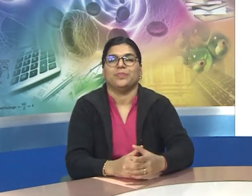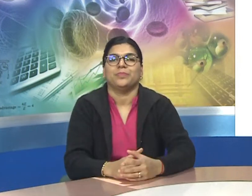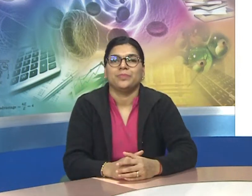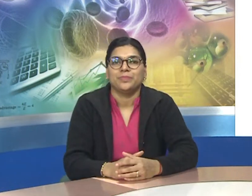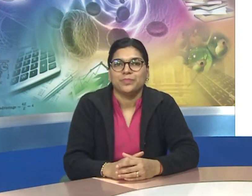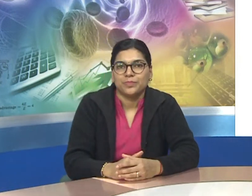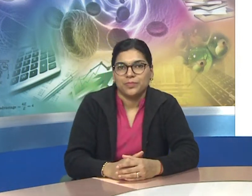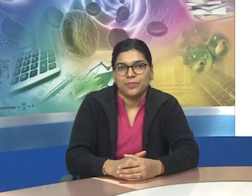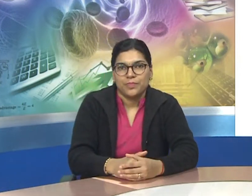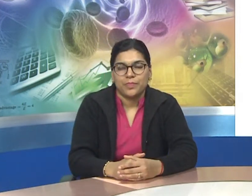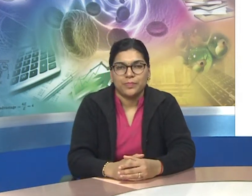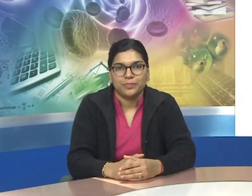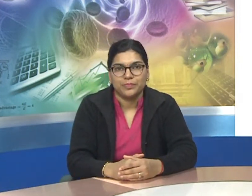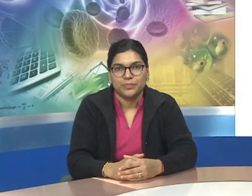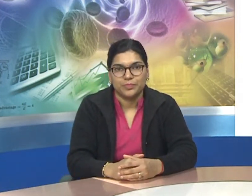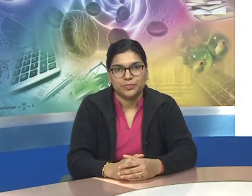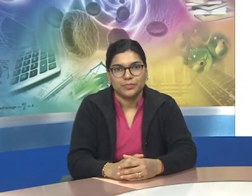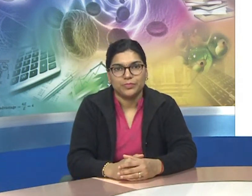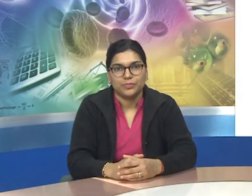entrepreneurship, you can say.